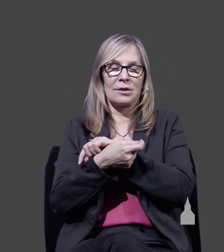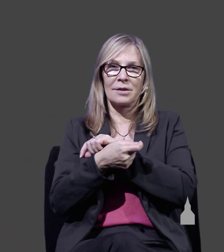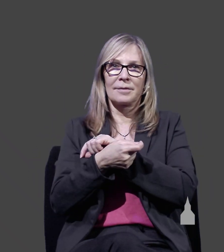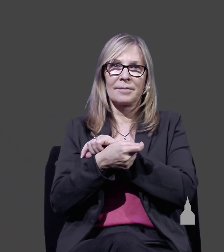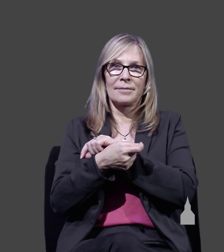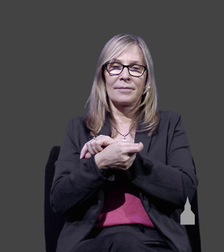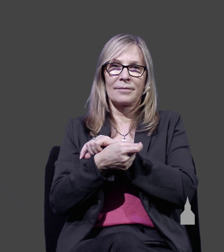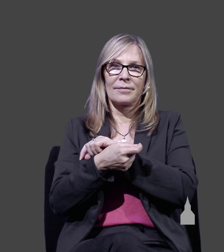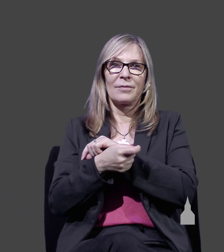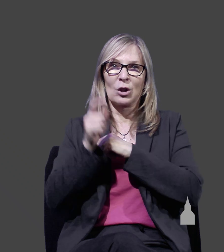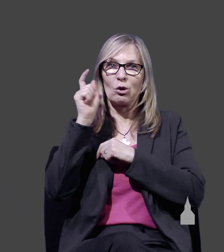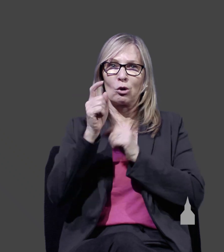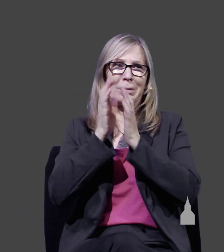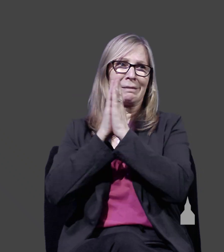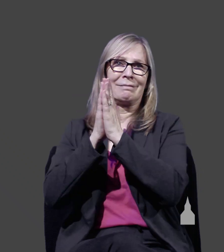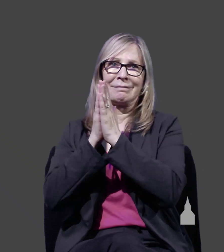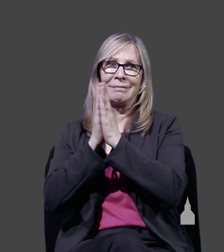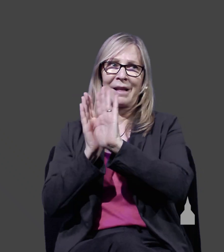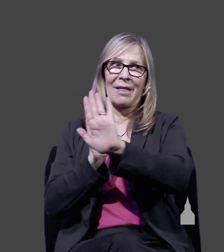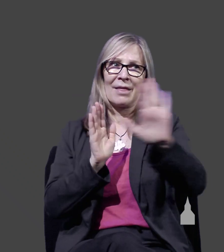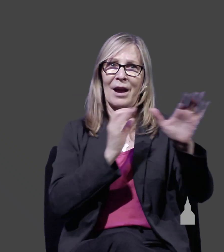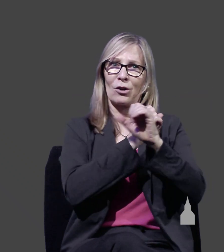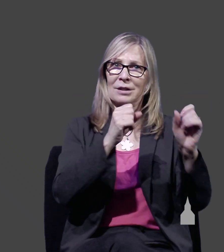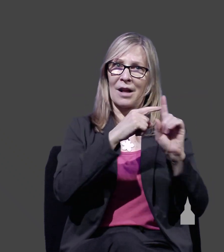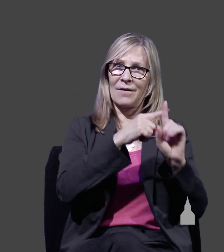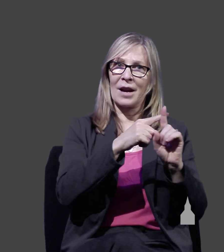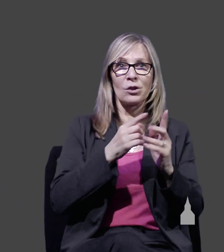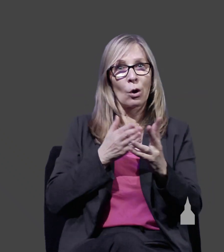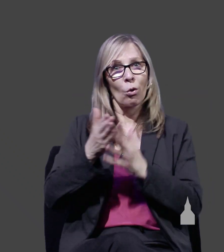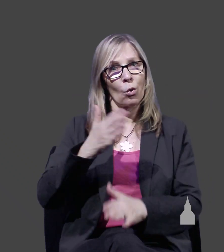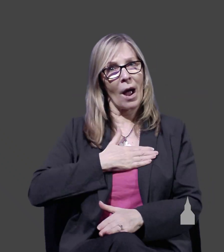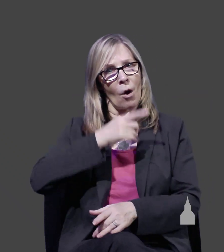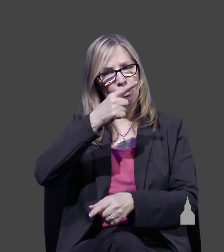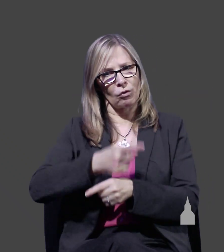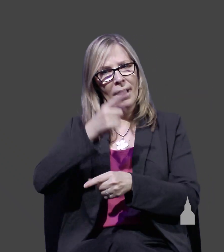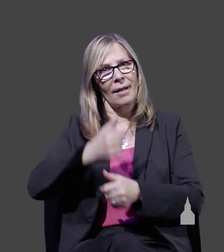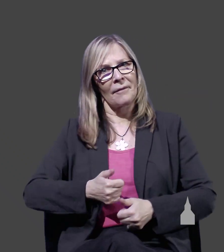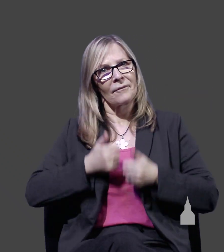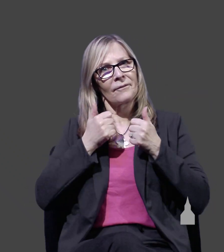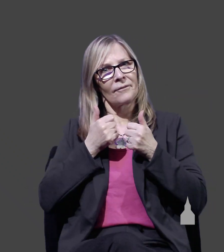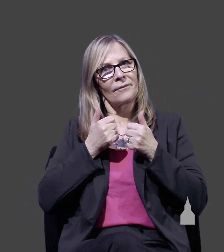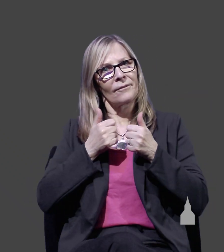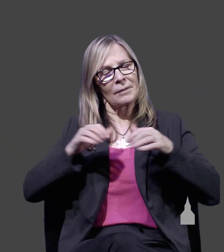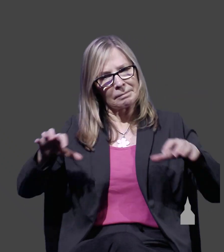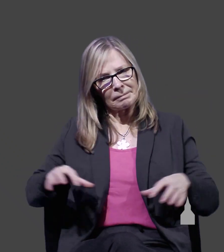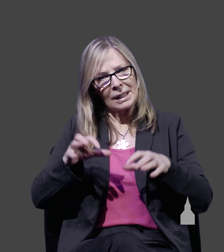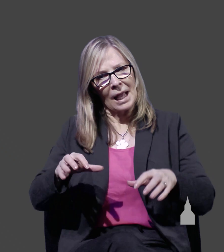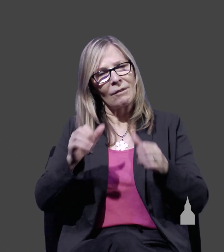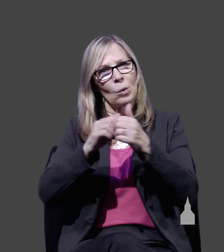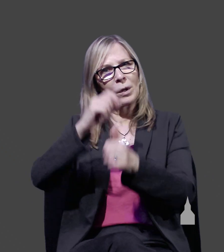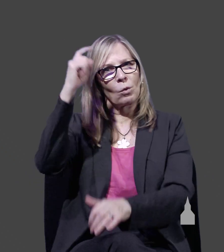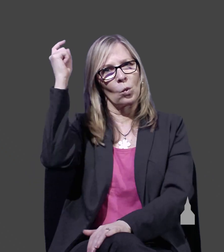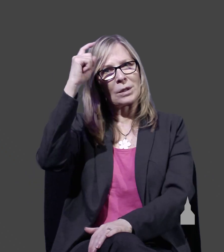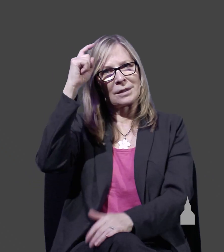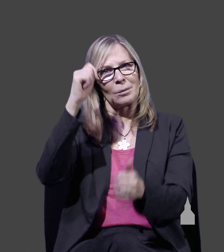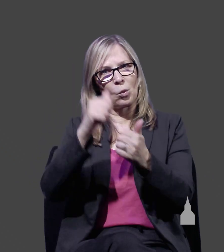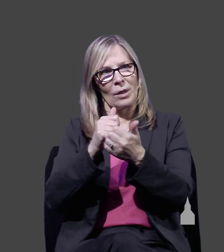We're to be seeking their salvation through our righteous lives by conducting ourselves in wisdom towards them.